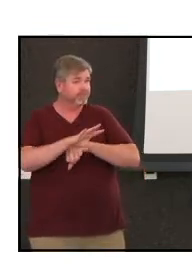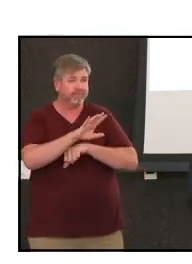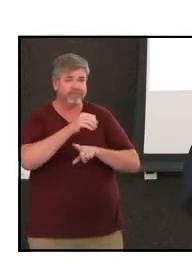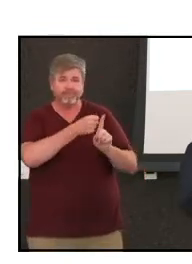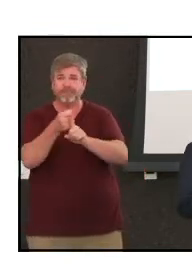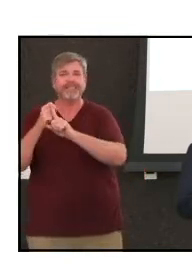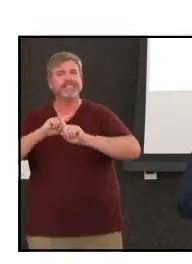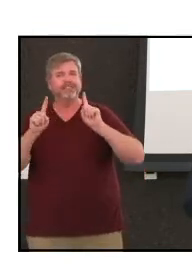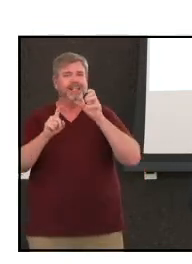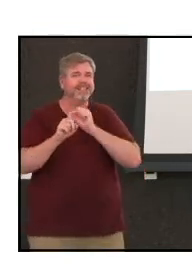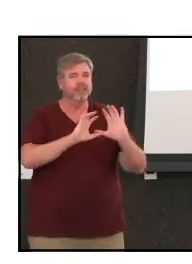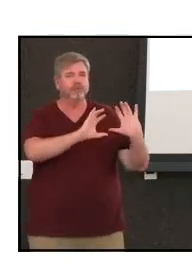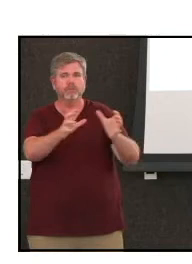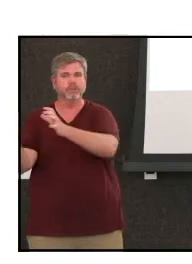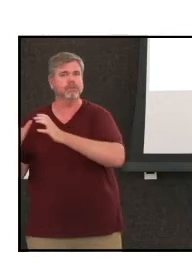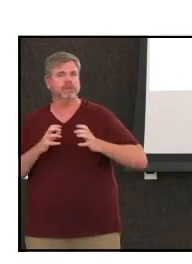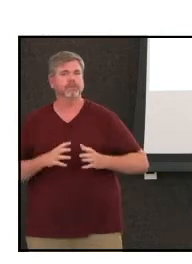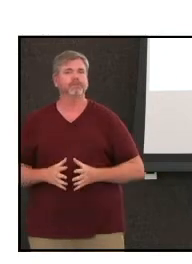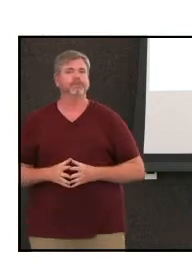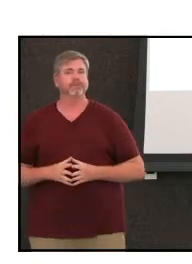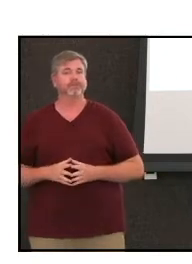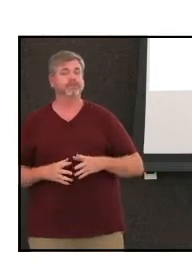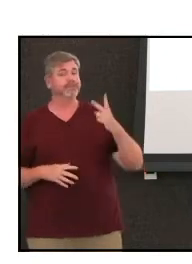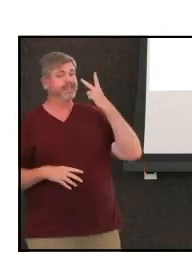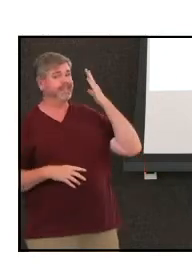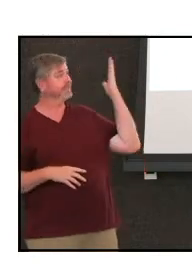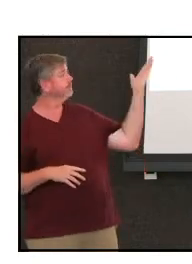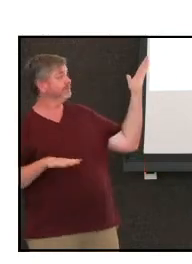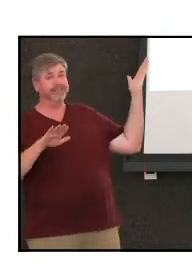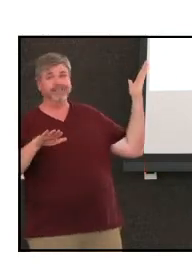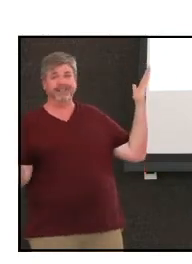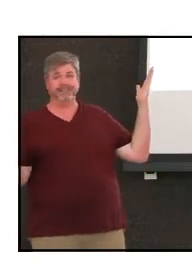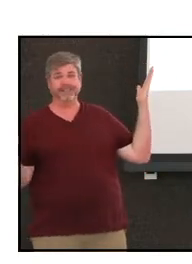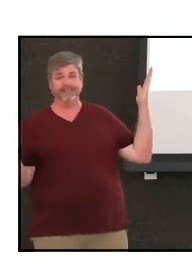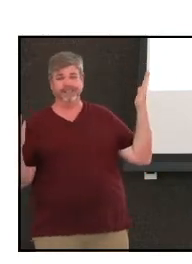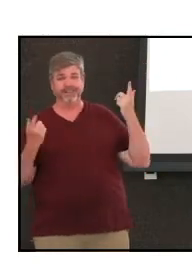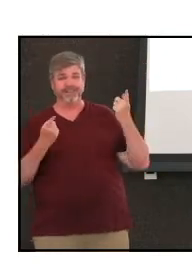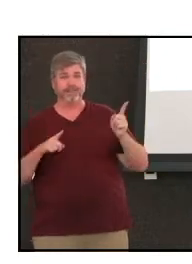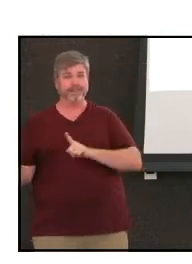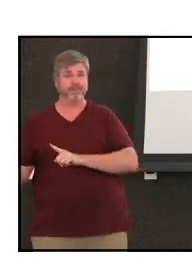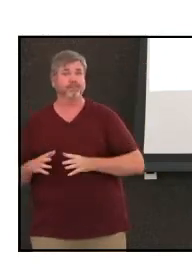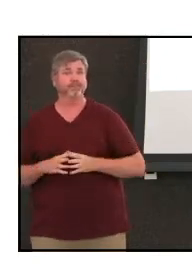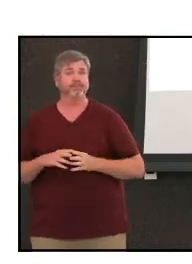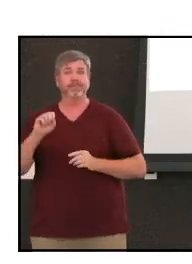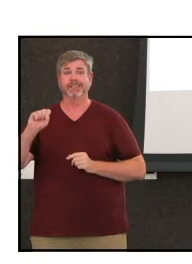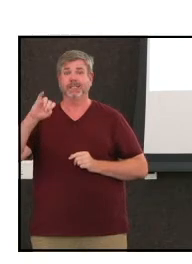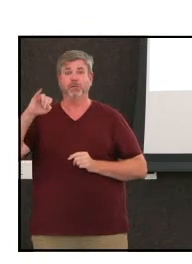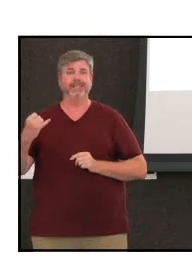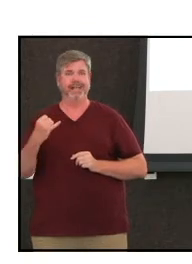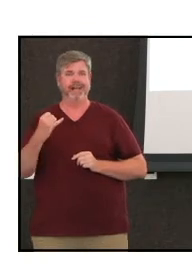Here shows deaths by incident locations. So we can see here, obviously San Jose is affected the